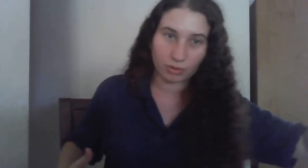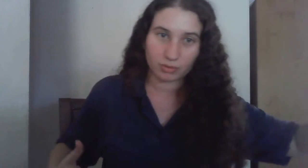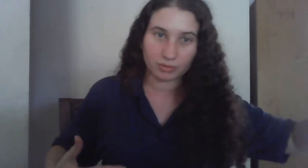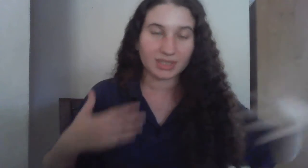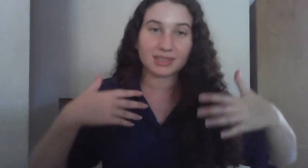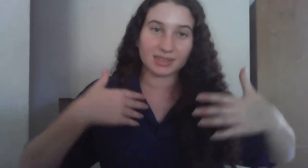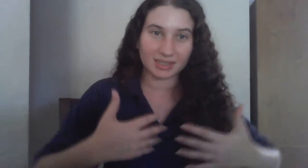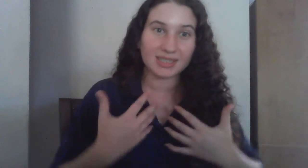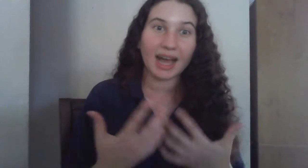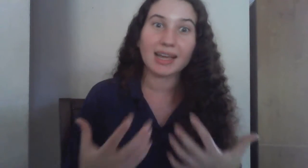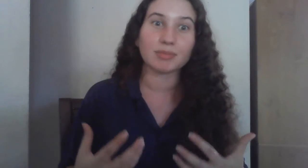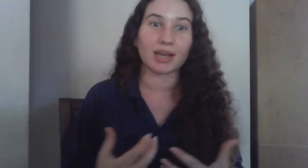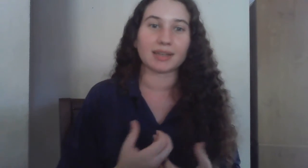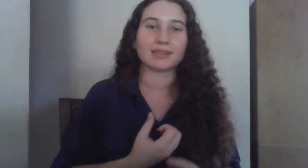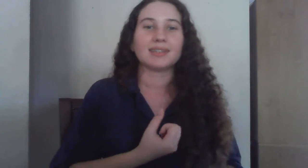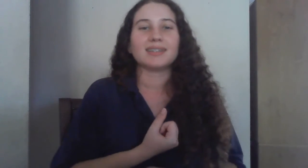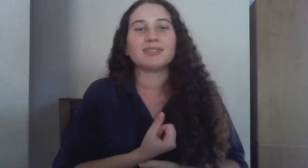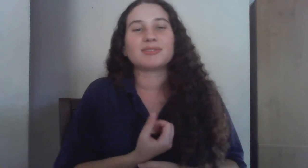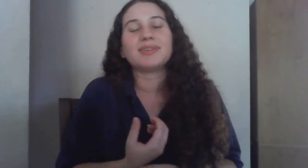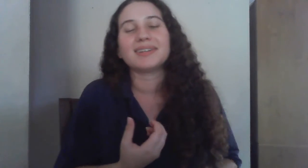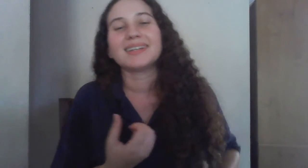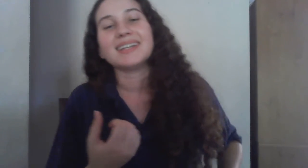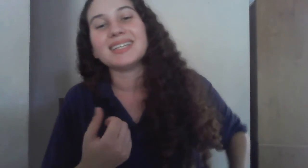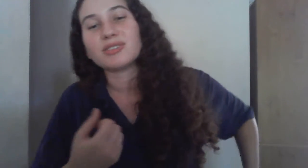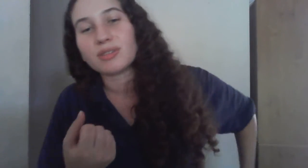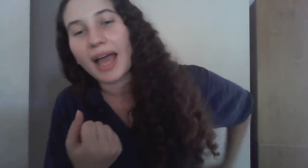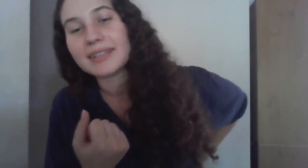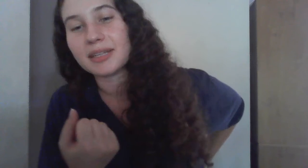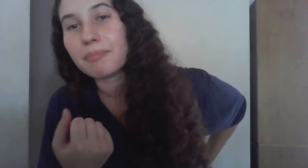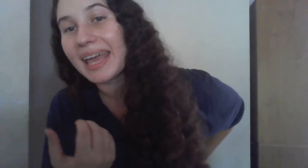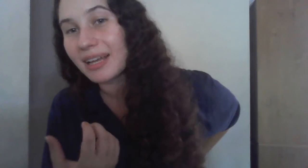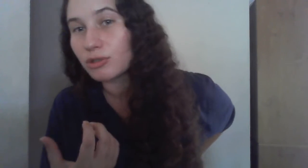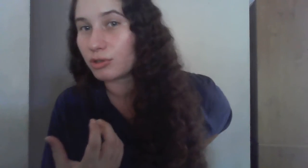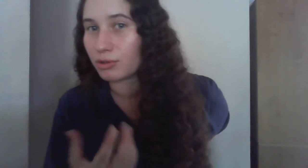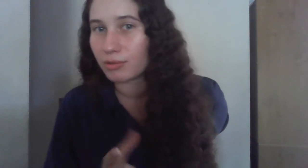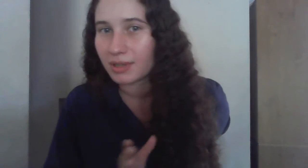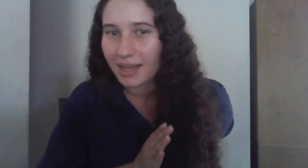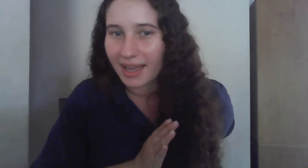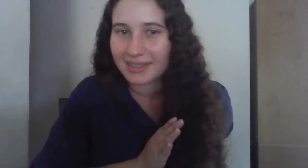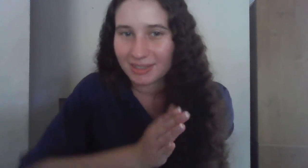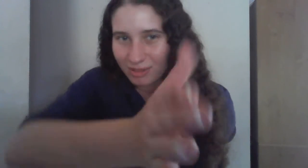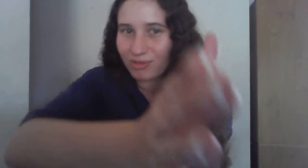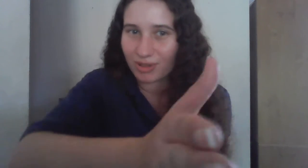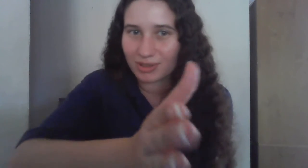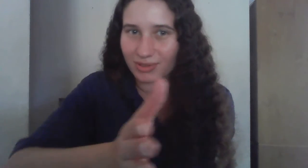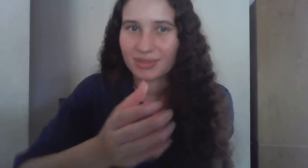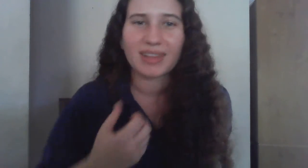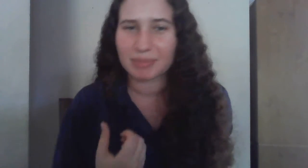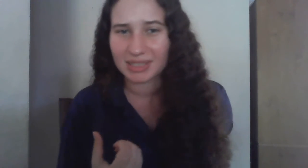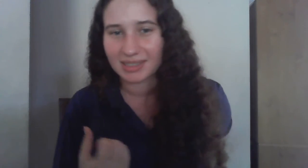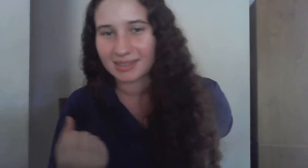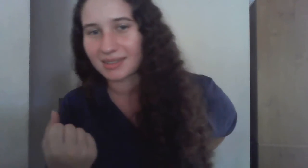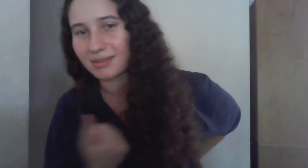The timeline has impaled you and it is in front of you, if that makes any sense,